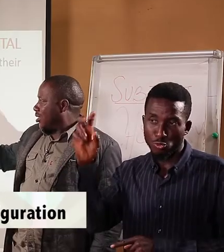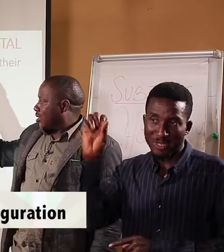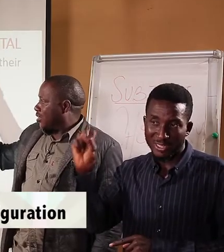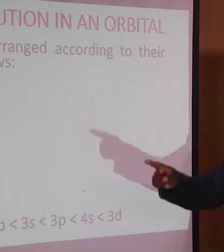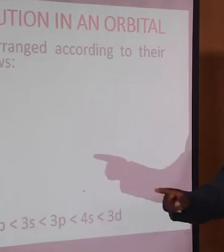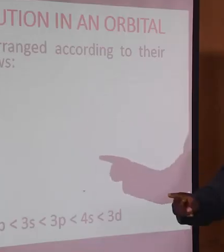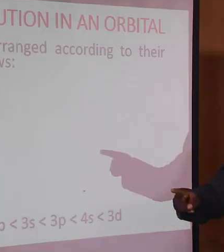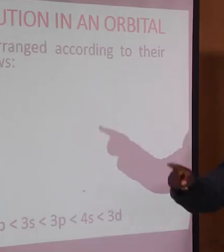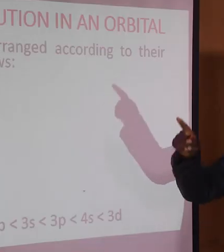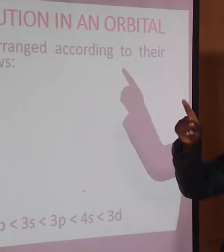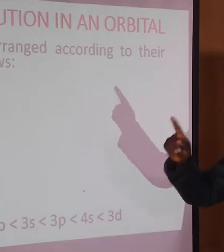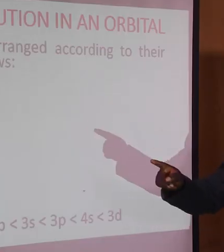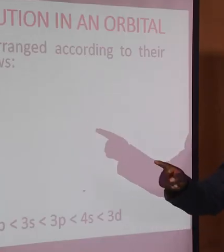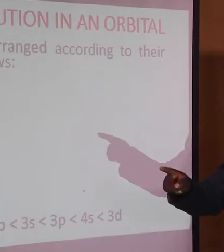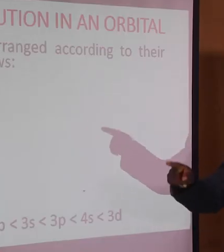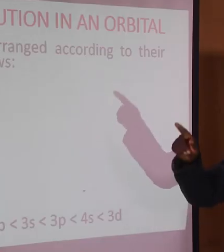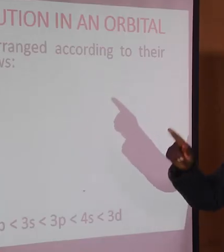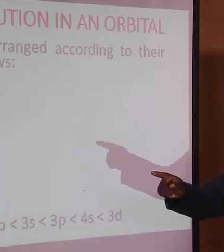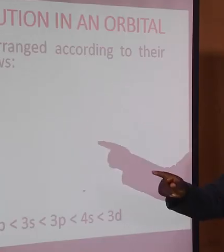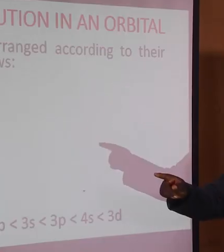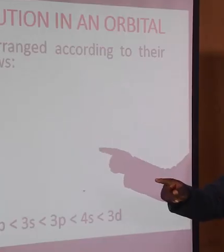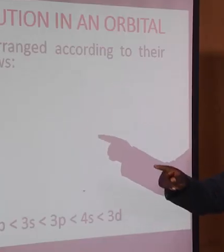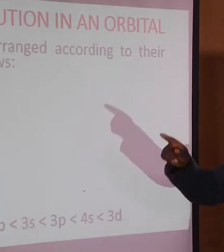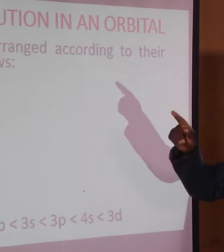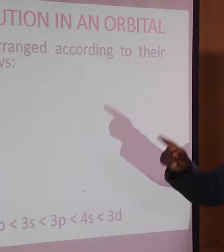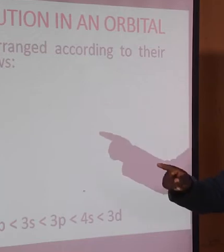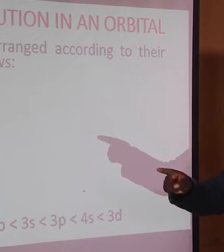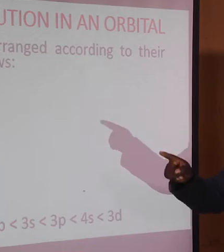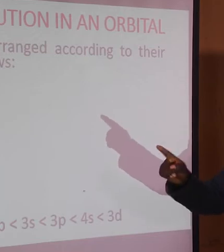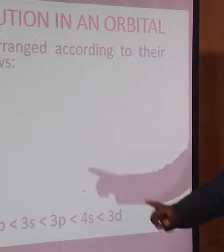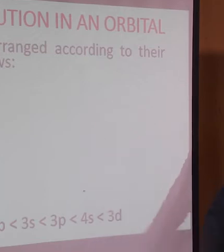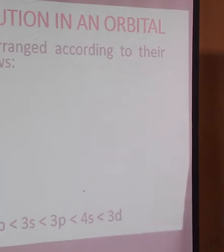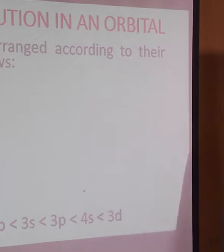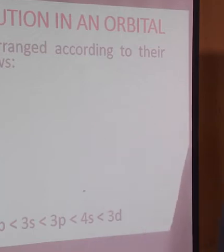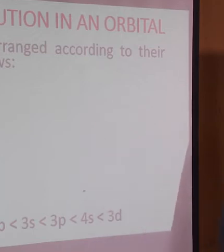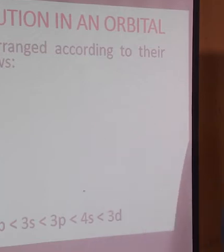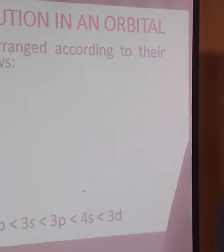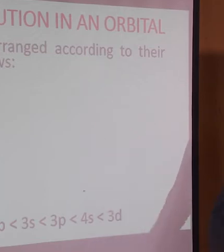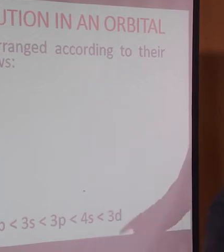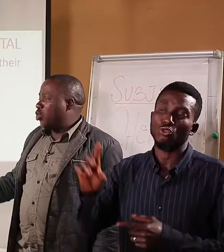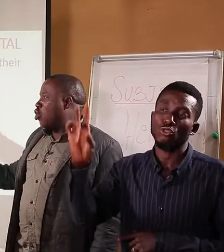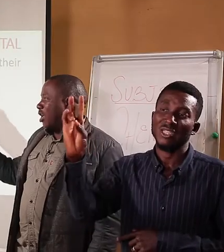2s, 3s, 4s, 5s, 6s up to